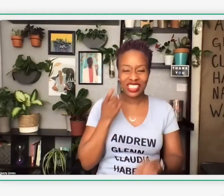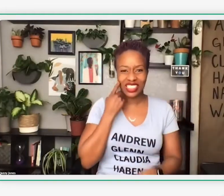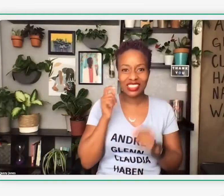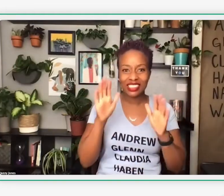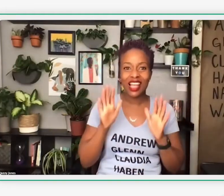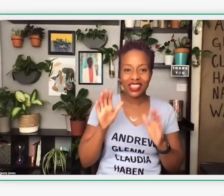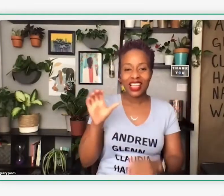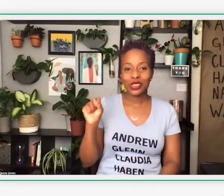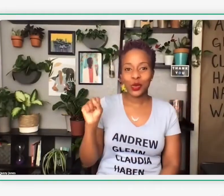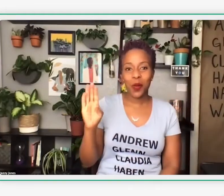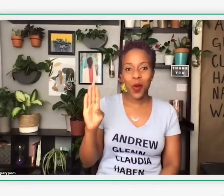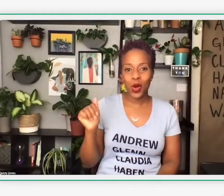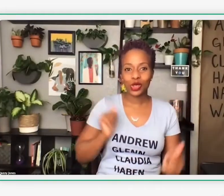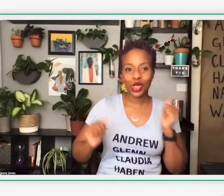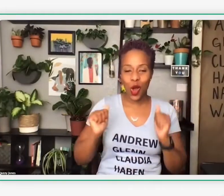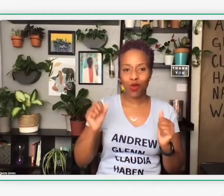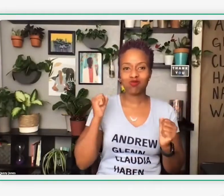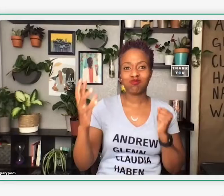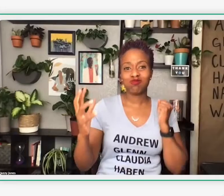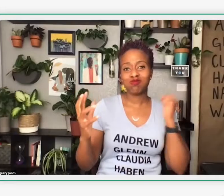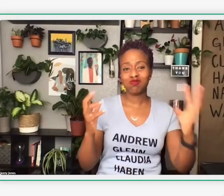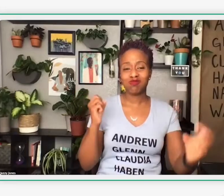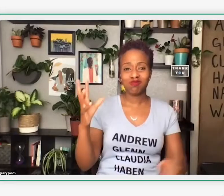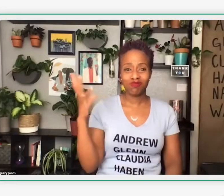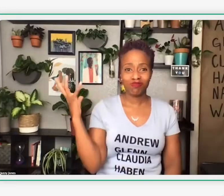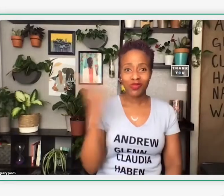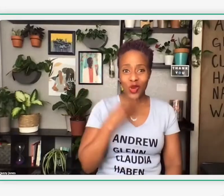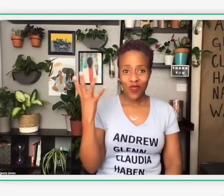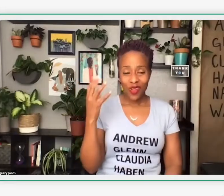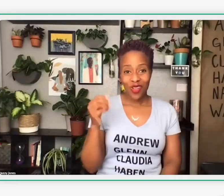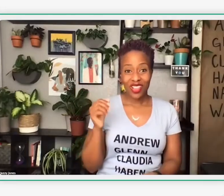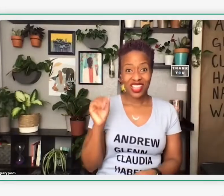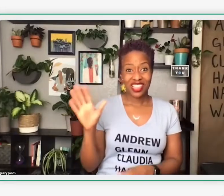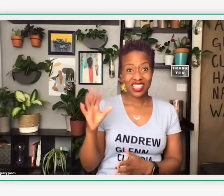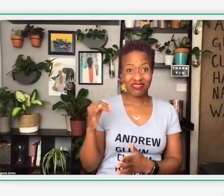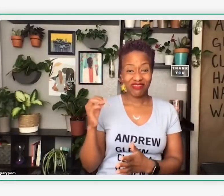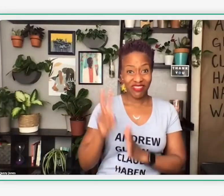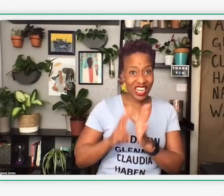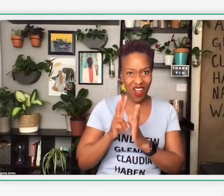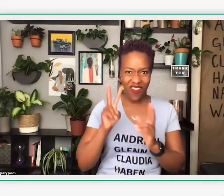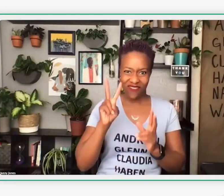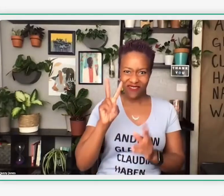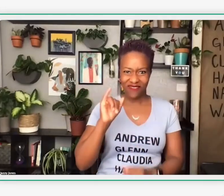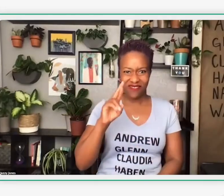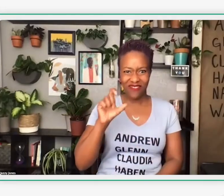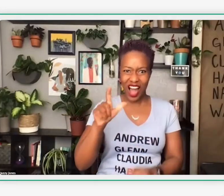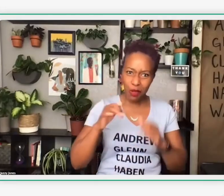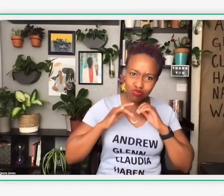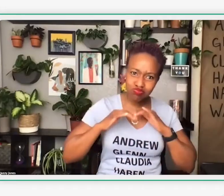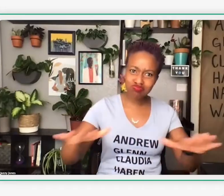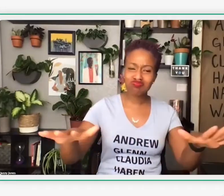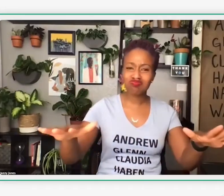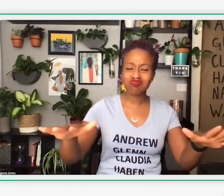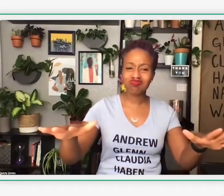I just want to give some kudos to Wawa Snap because he had an amazing performance Super Bowl Sunday. His